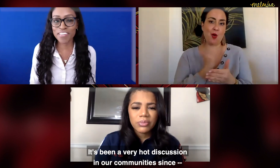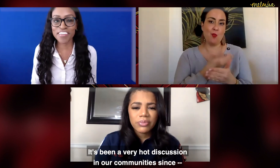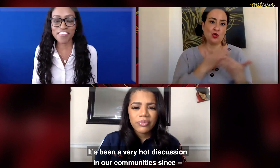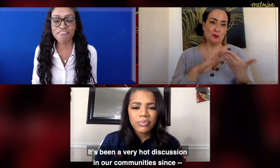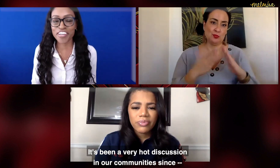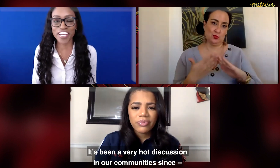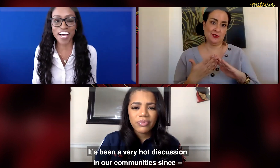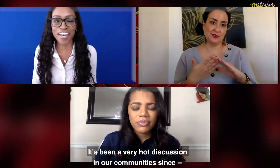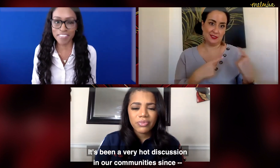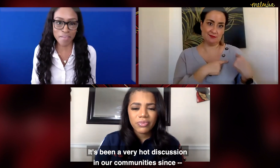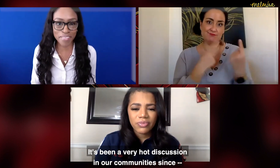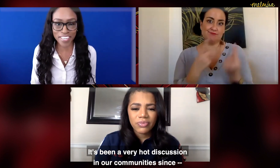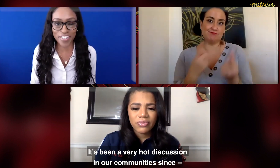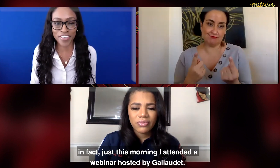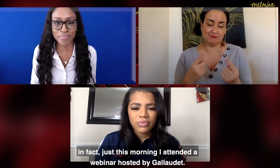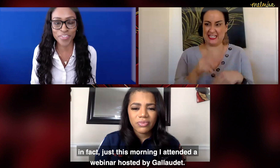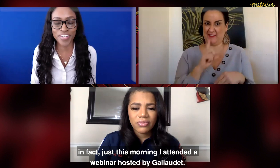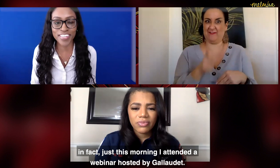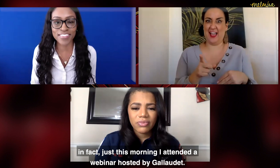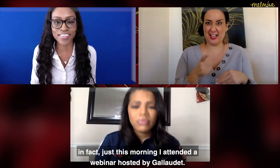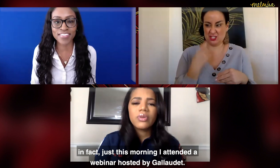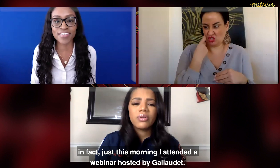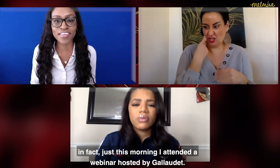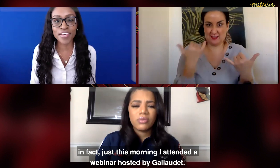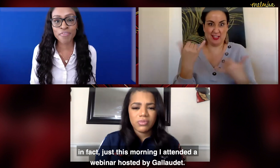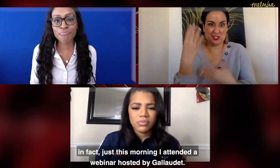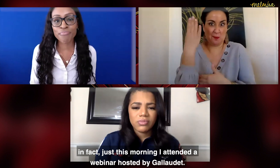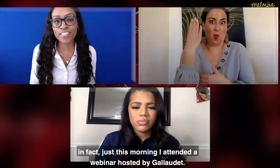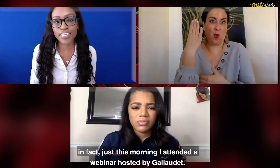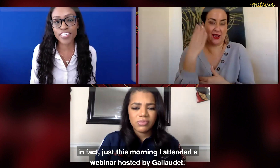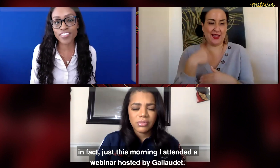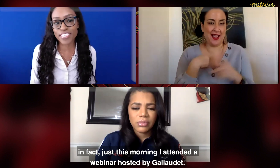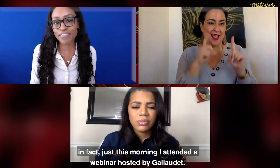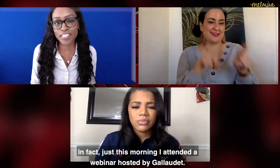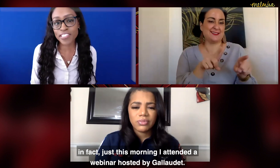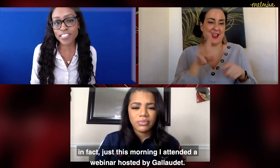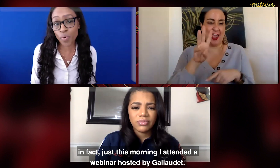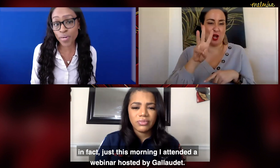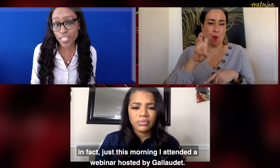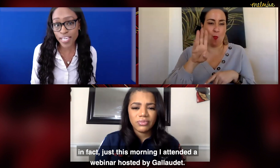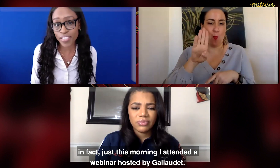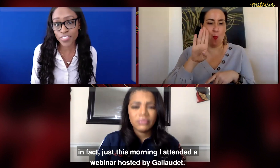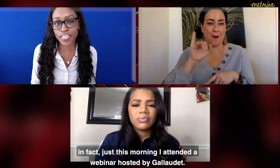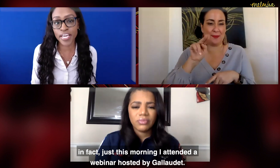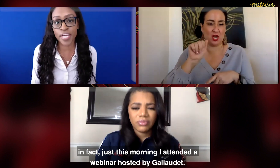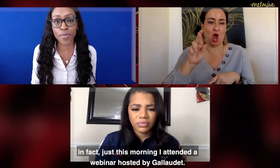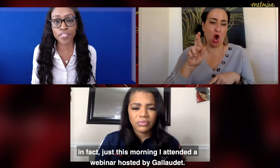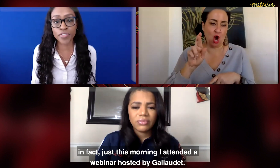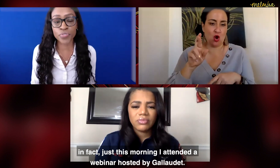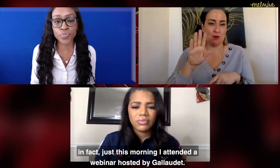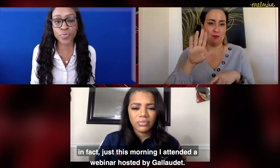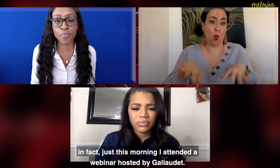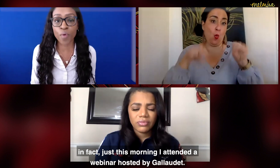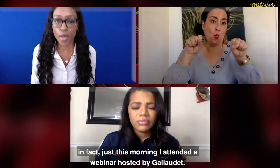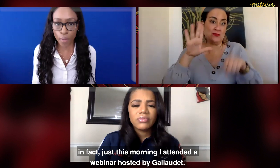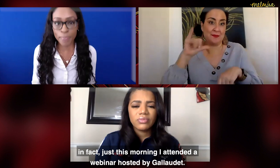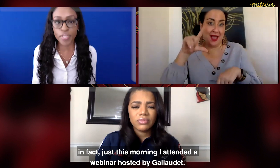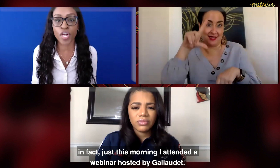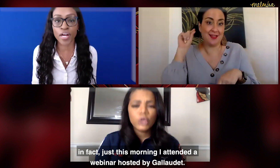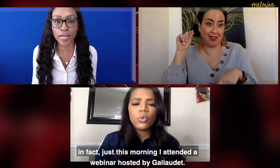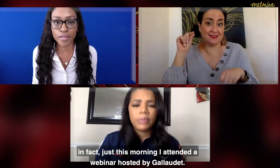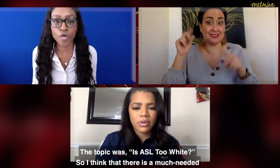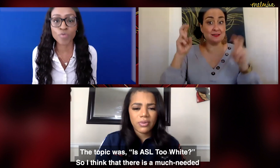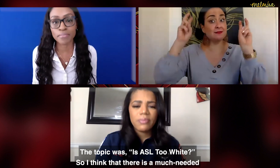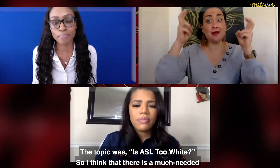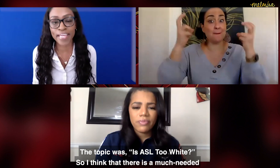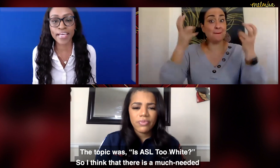It's been a very hot topic in our community since really, even this morning, actually, I went to a